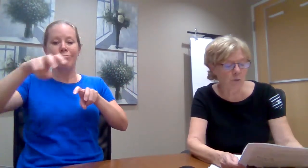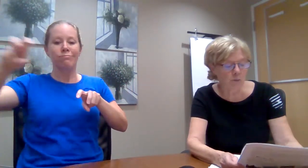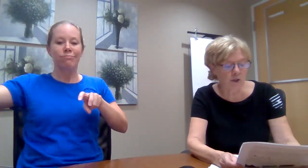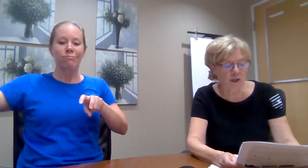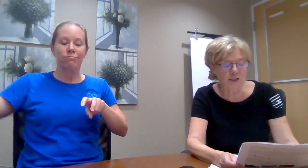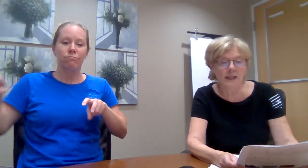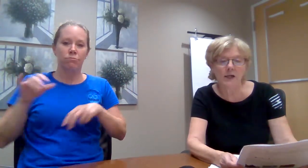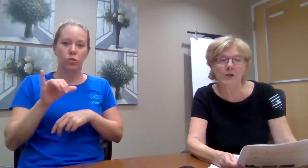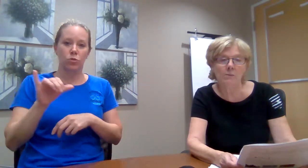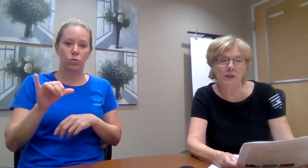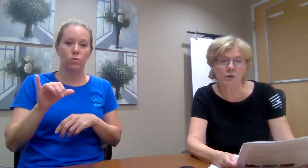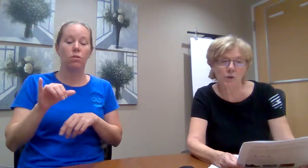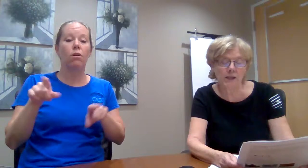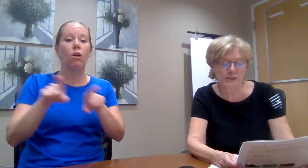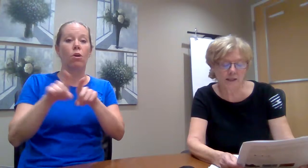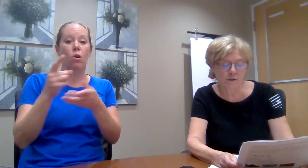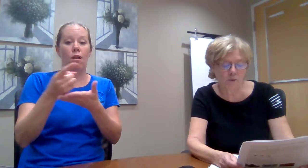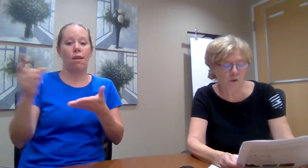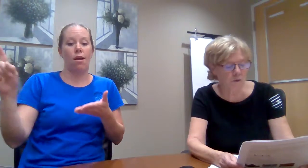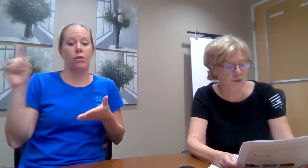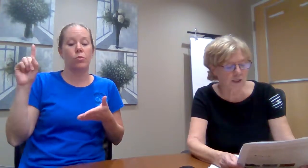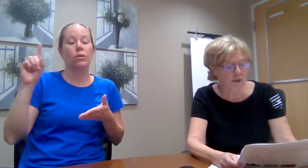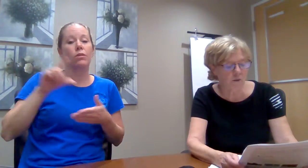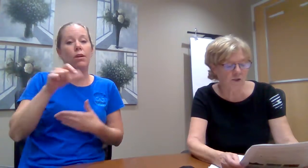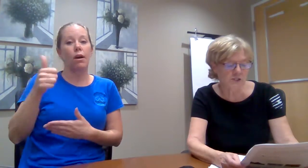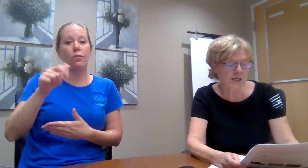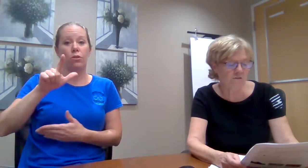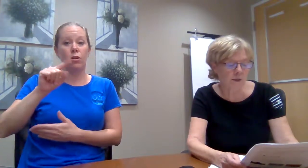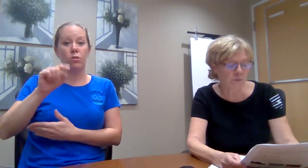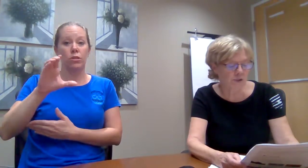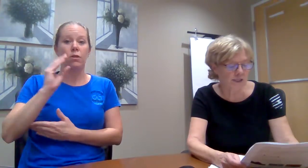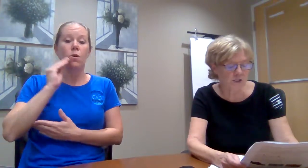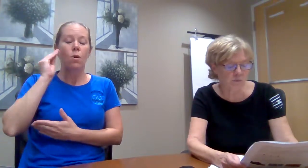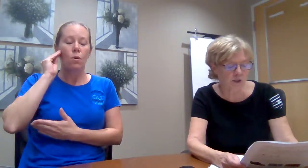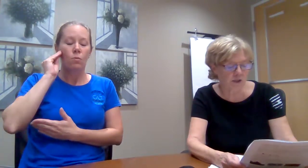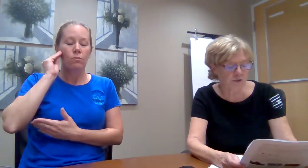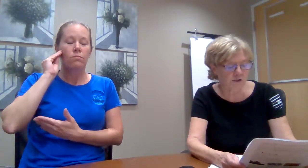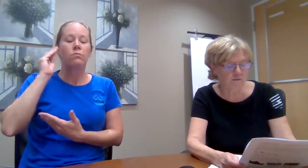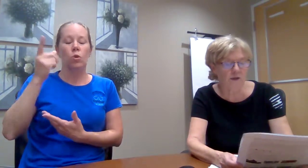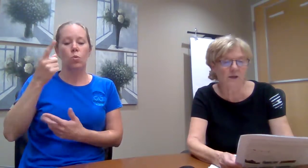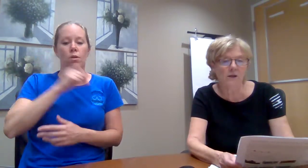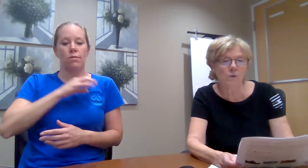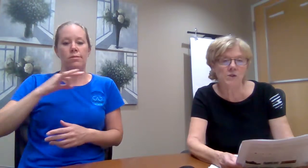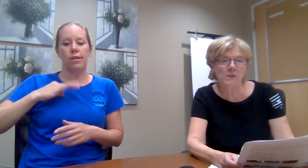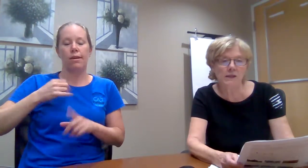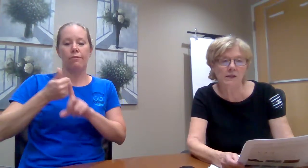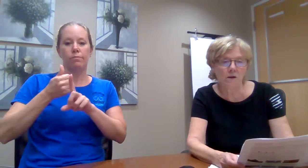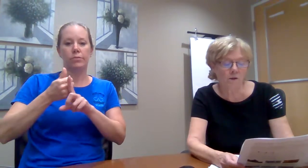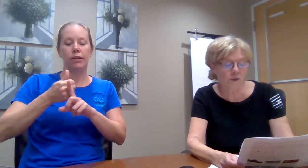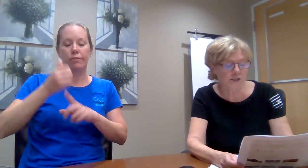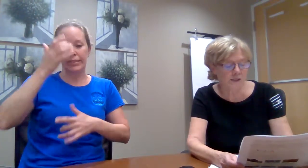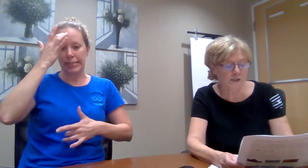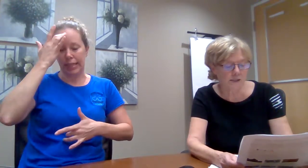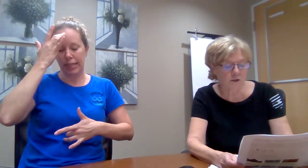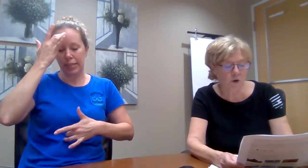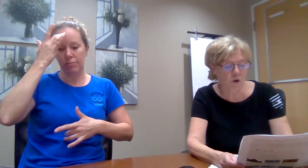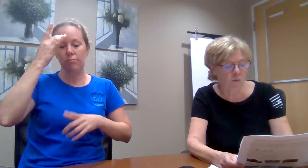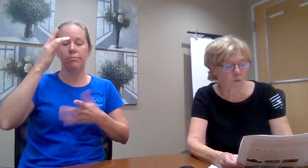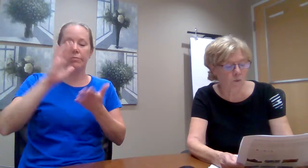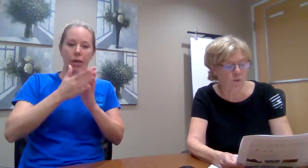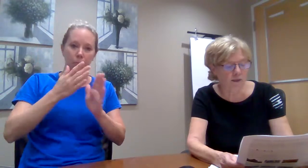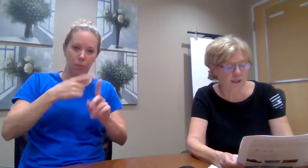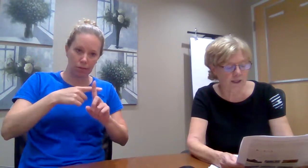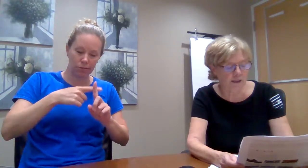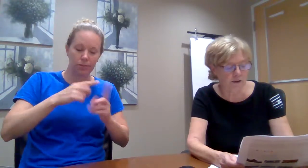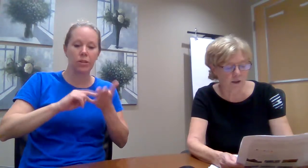was an outbreak declared at Mill Creek down the road where a staff member tested positive, which meant that all the residents in the